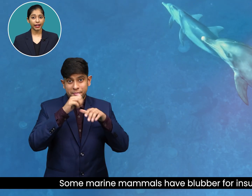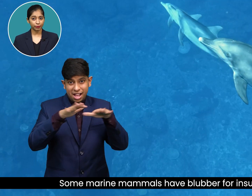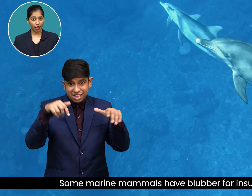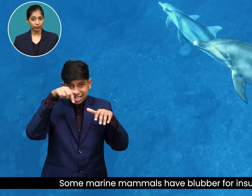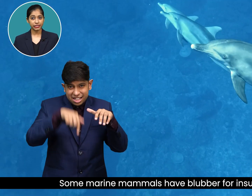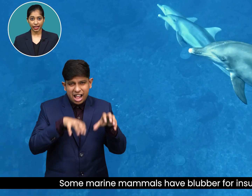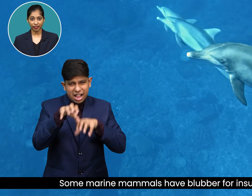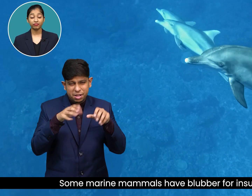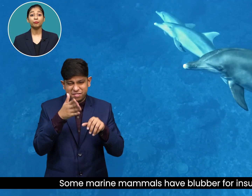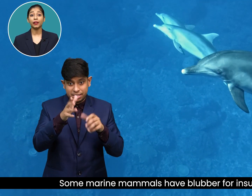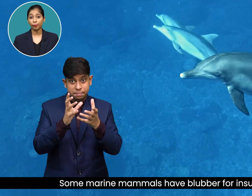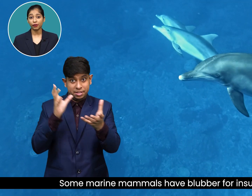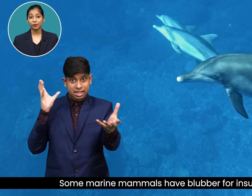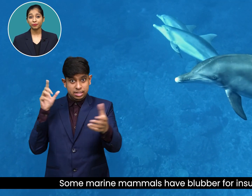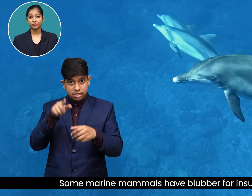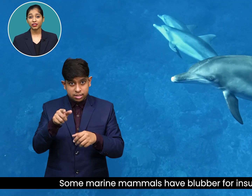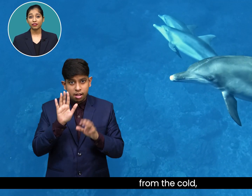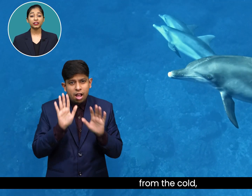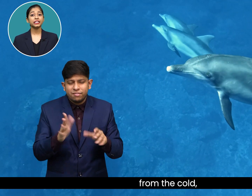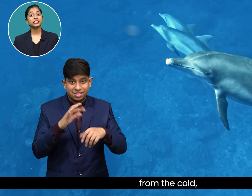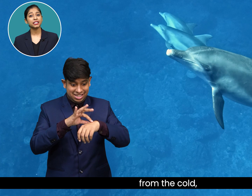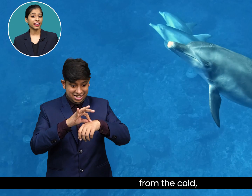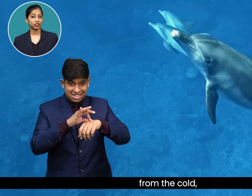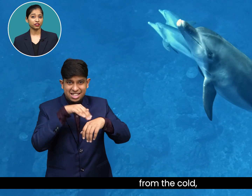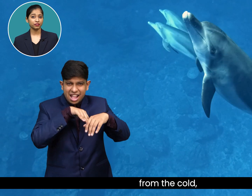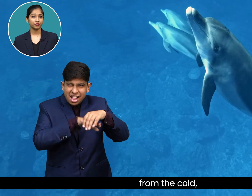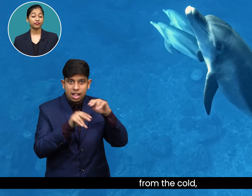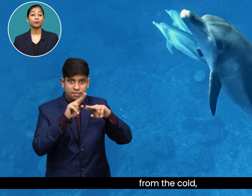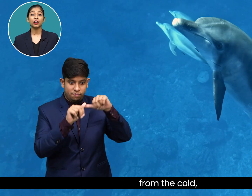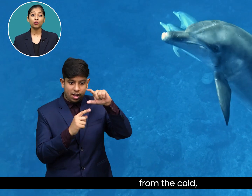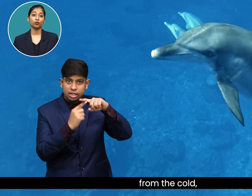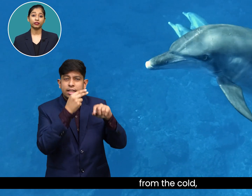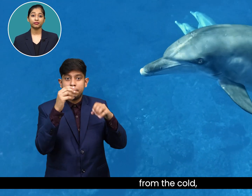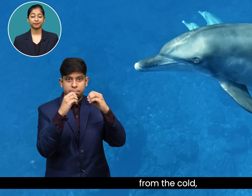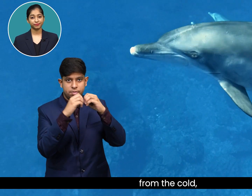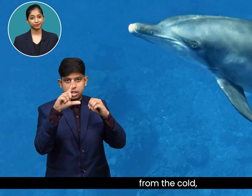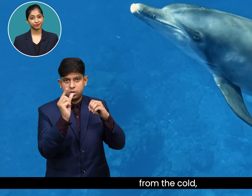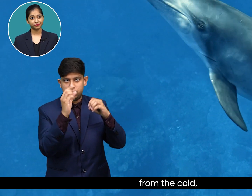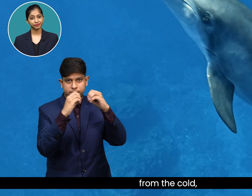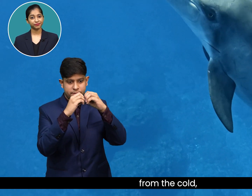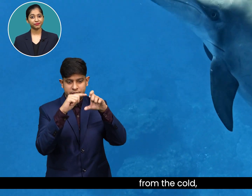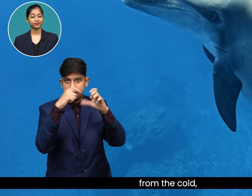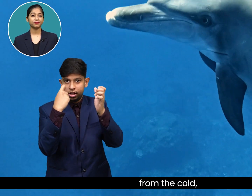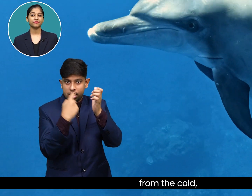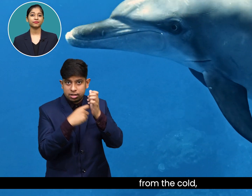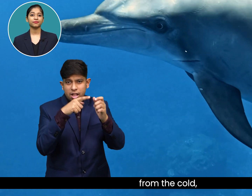Some marine mammals have blubber for insulation from the cold.